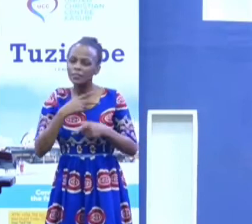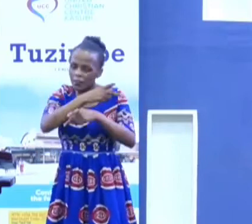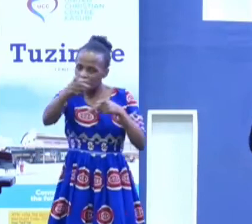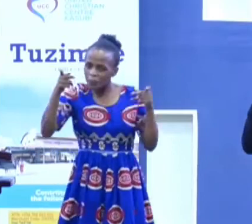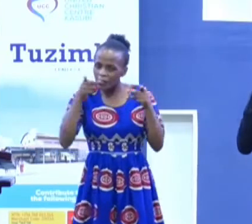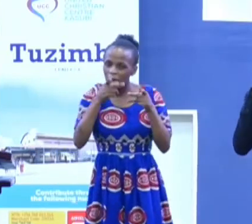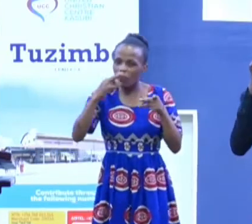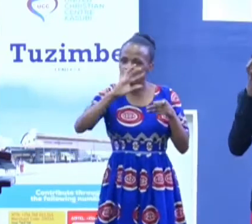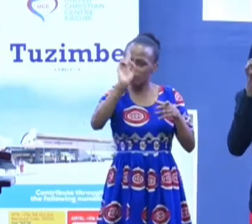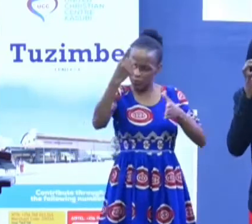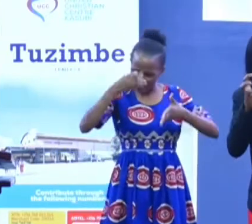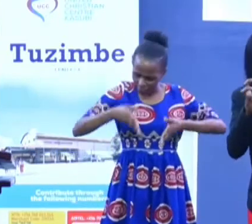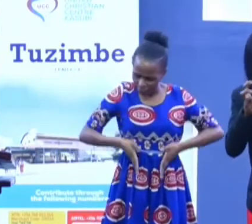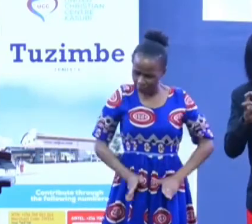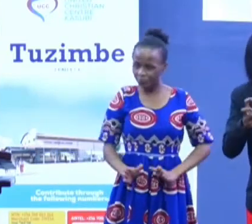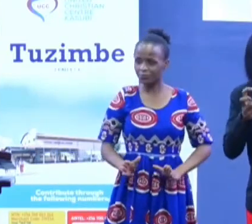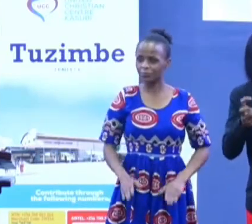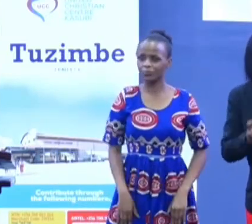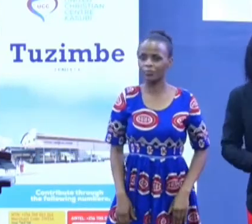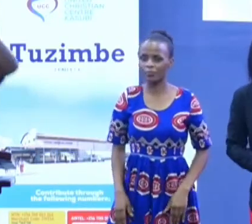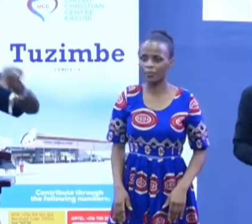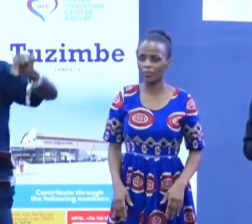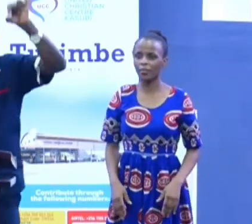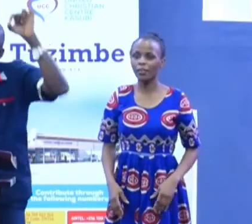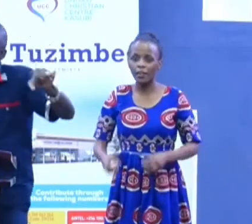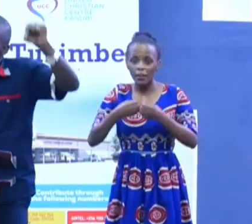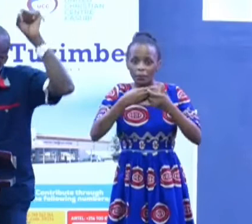that many people desire for this place, position of the